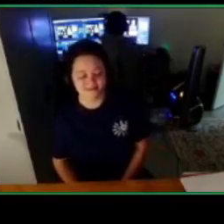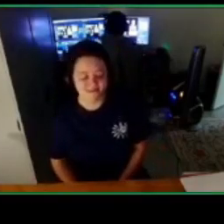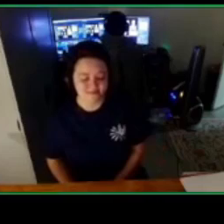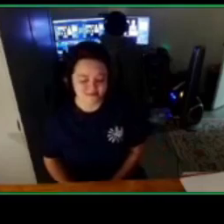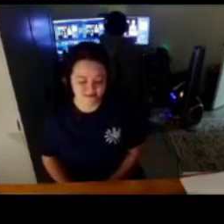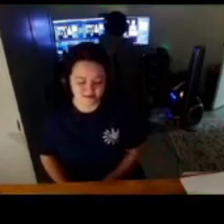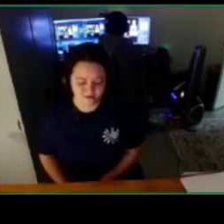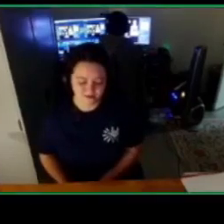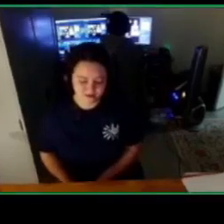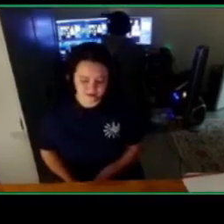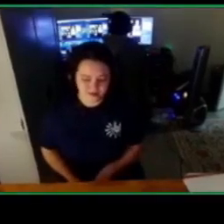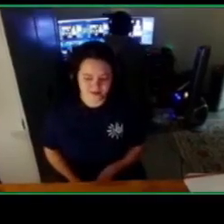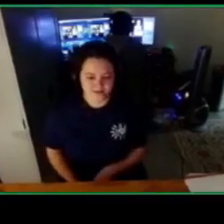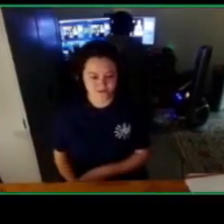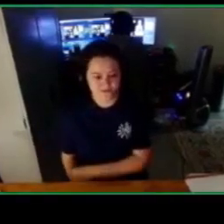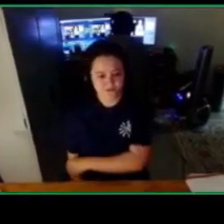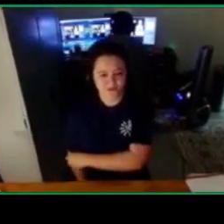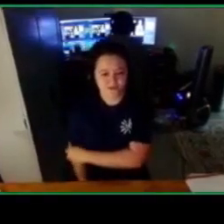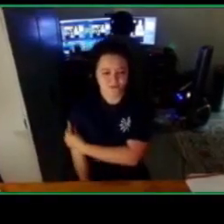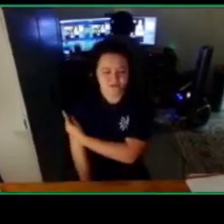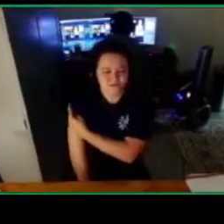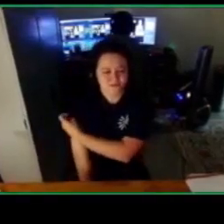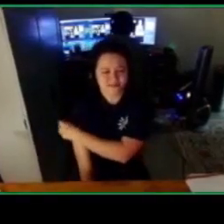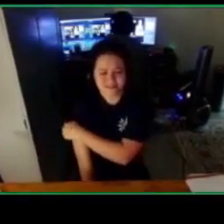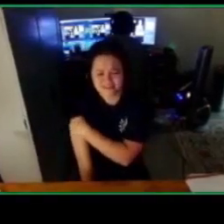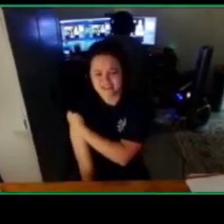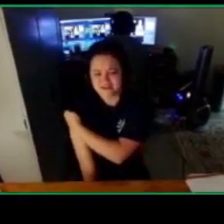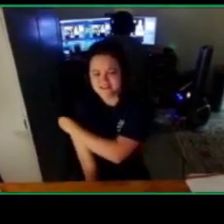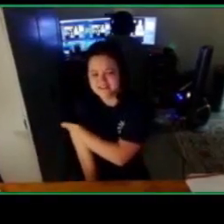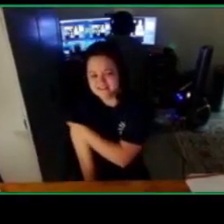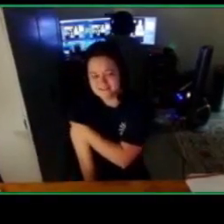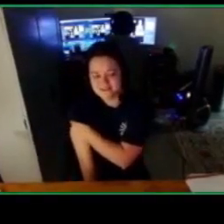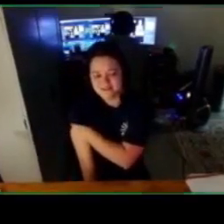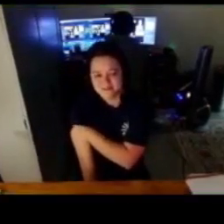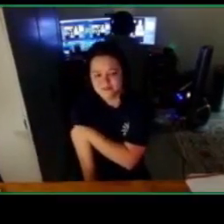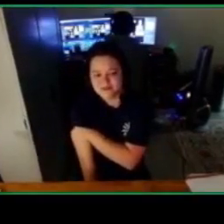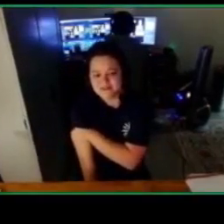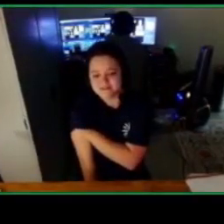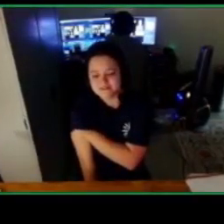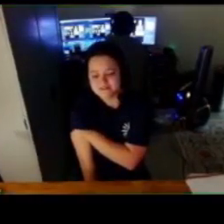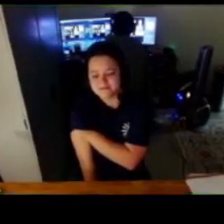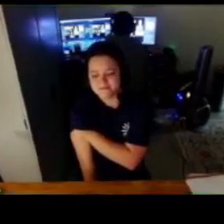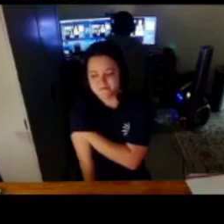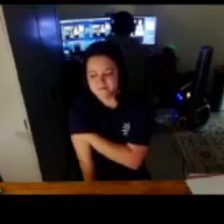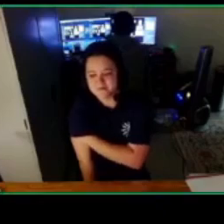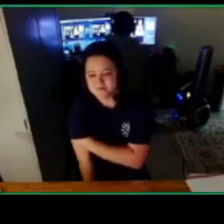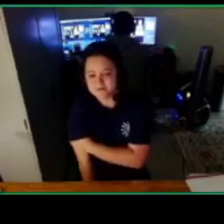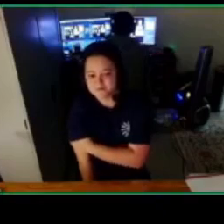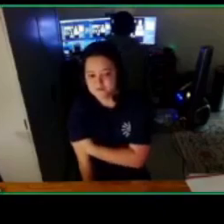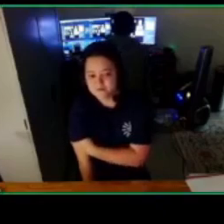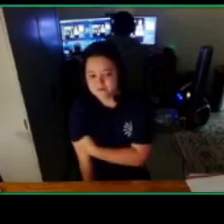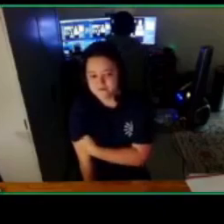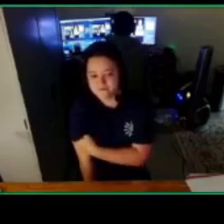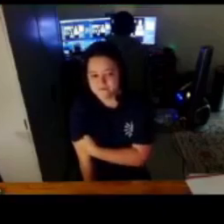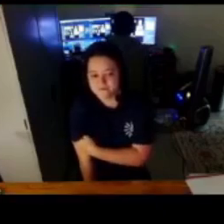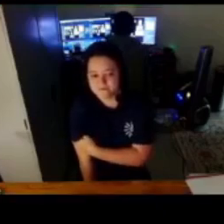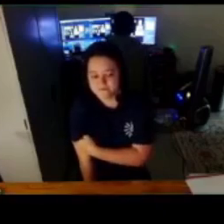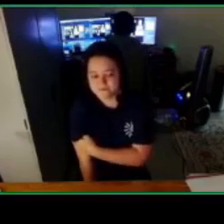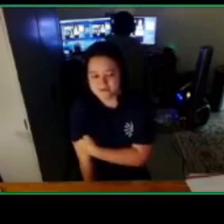And getting into it was really a challenge because there was nobody for me to